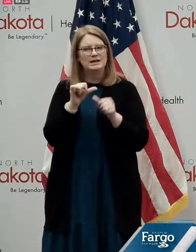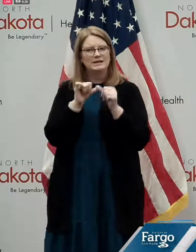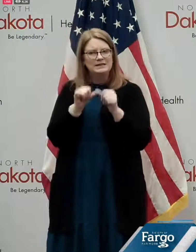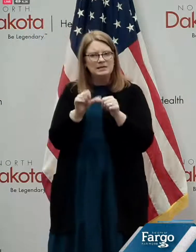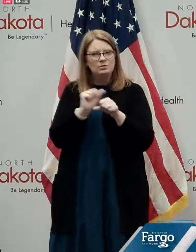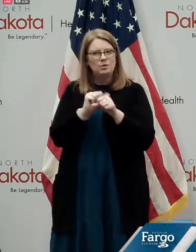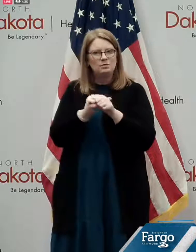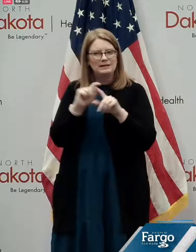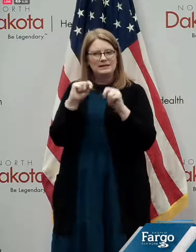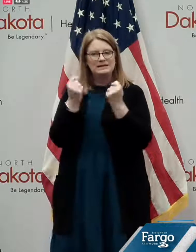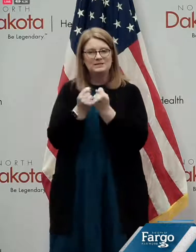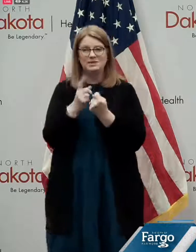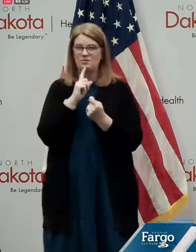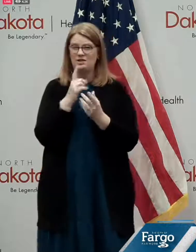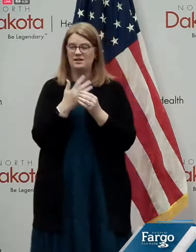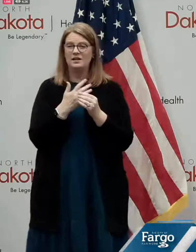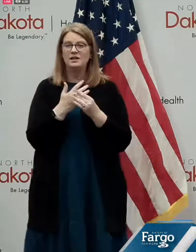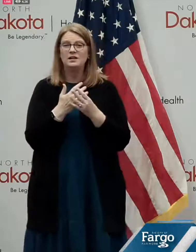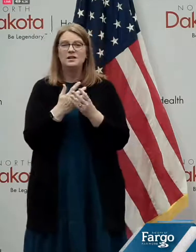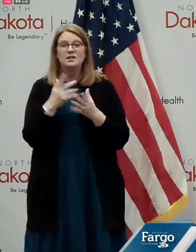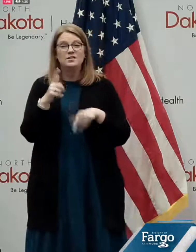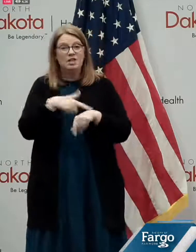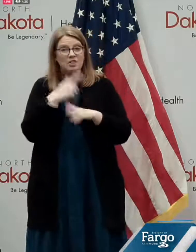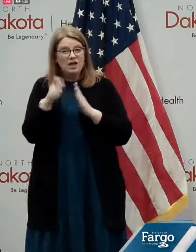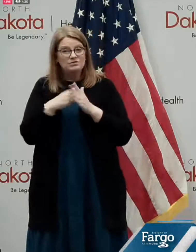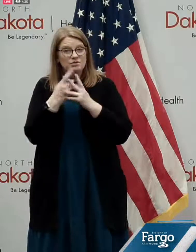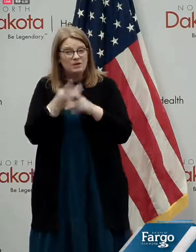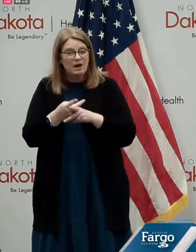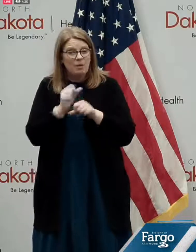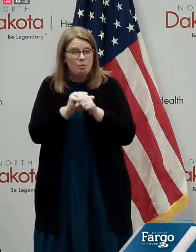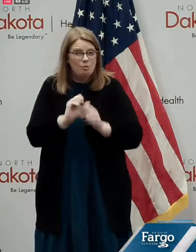again, want to thank all the long-term care workers and the long-term care